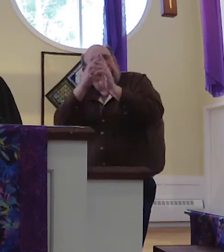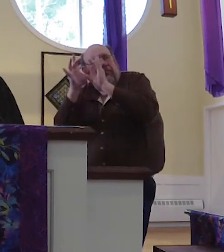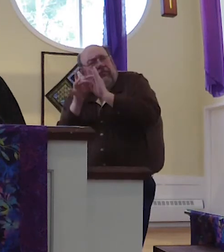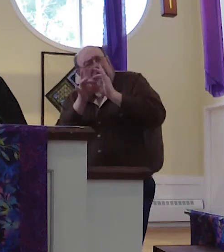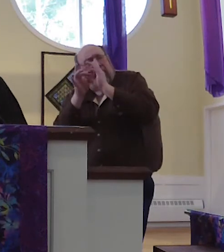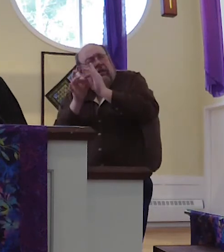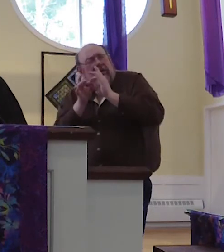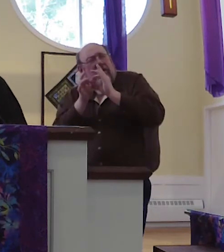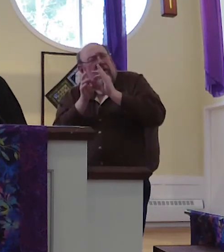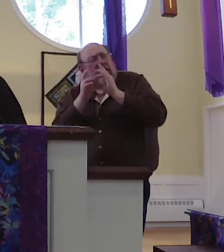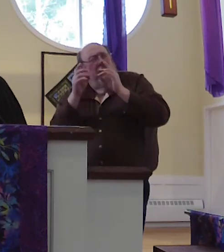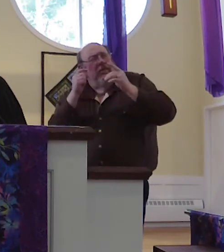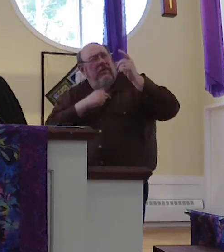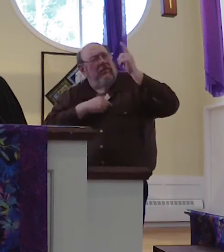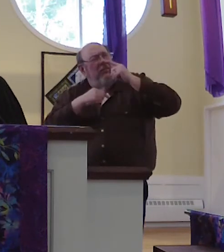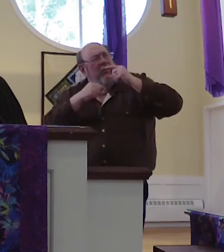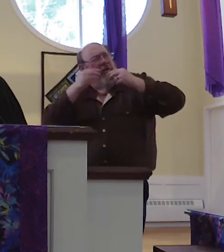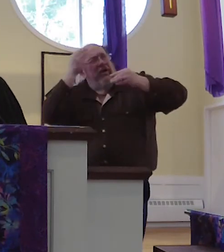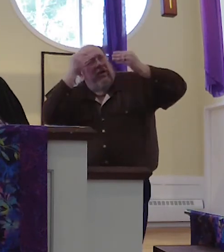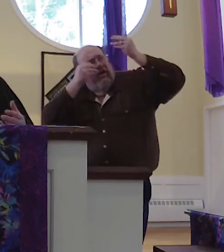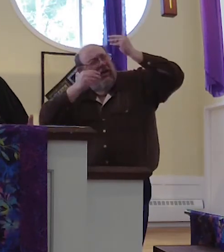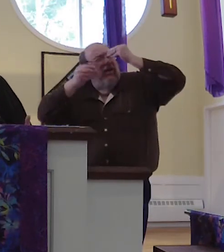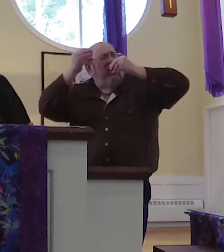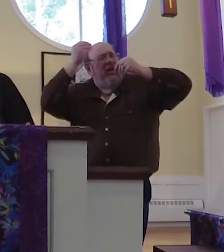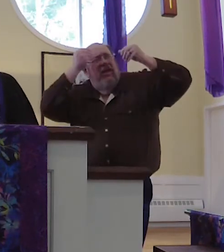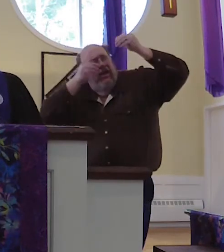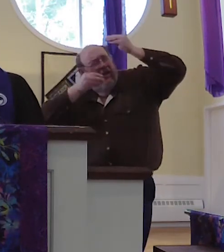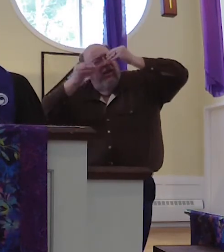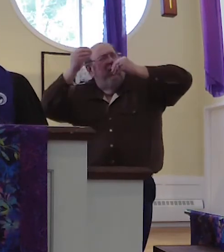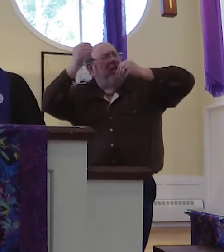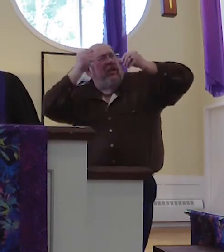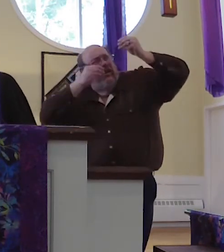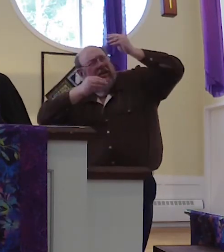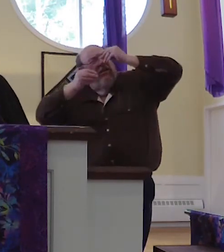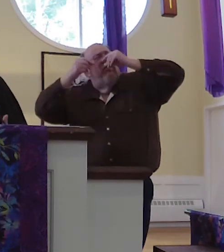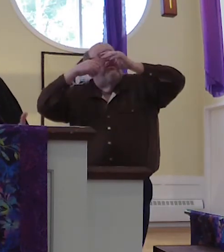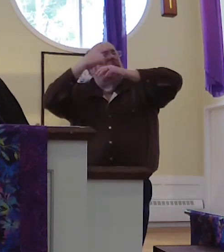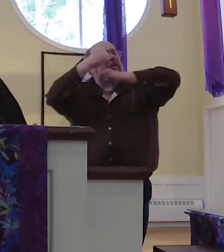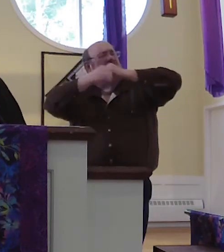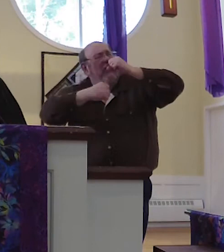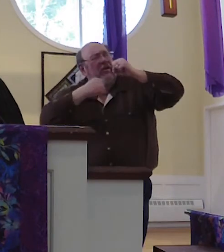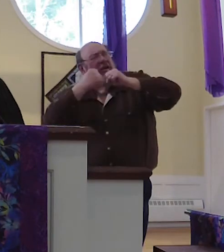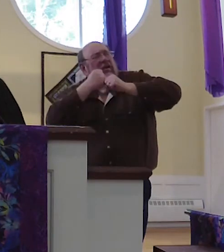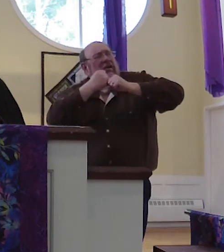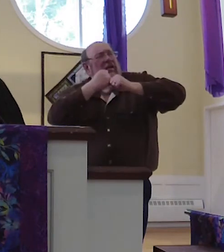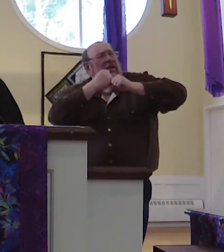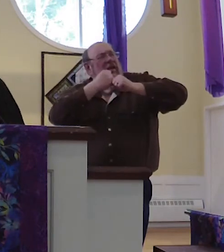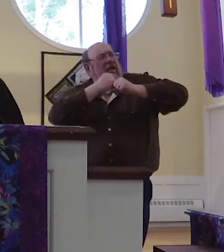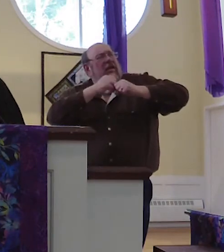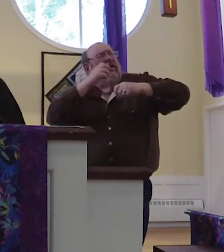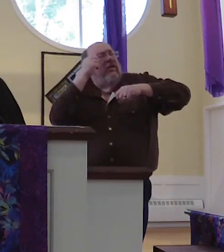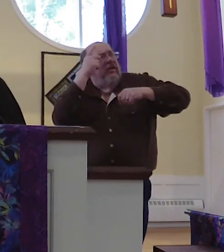But the more I've wrestled with this idea over the years, the more I've come to see that fear of God,